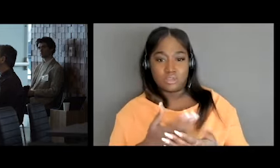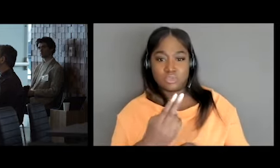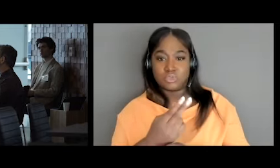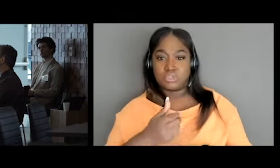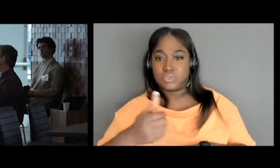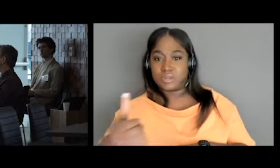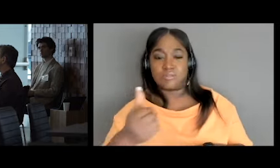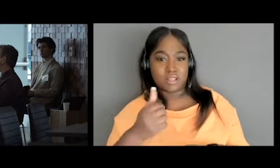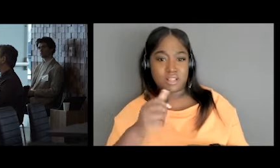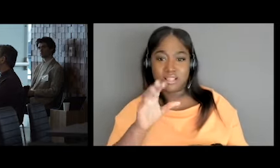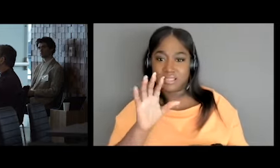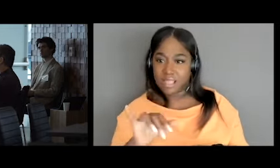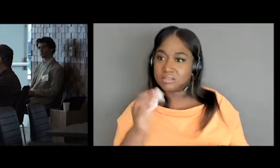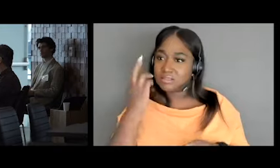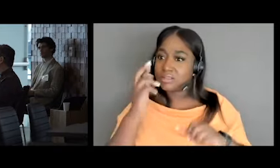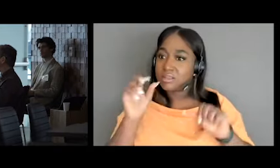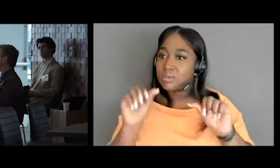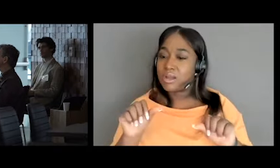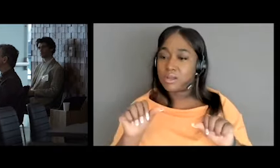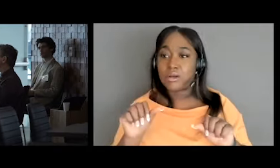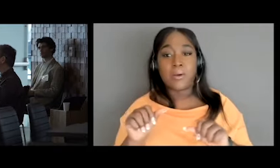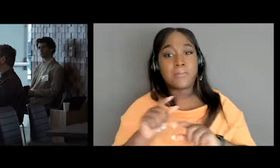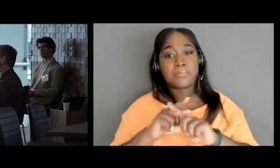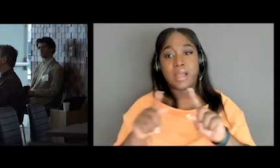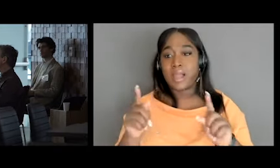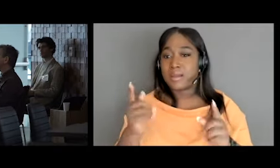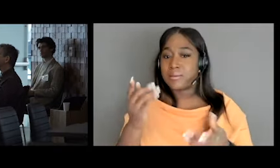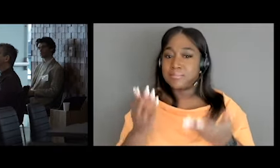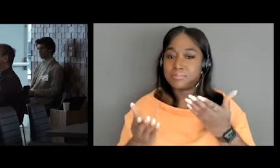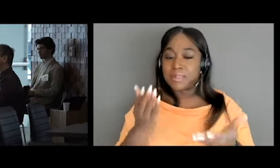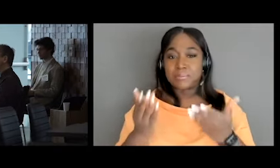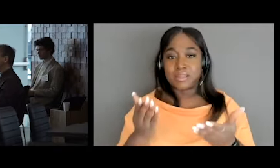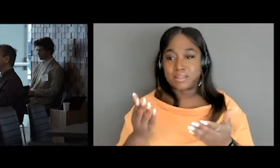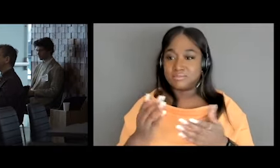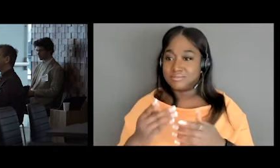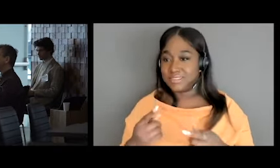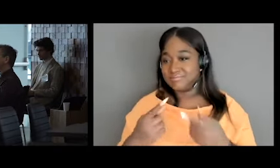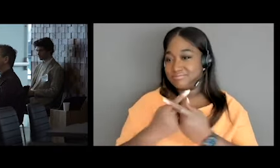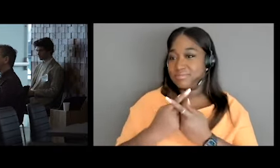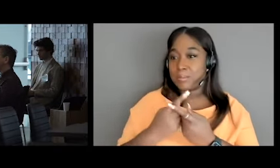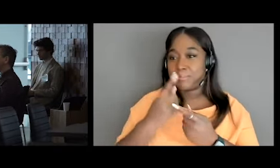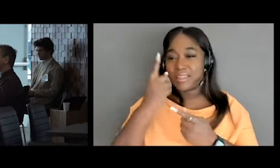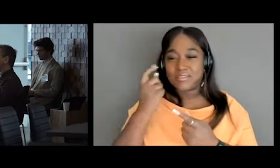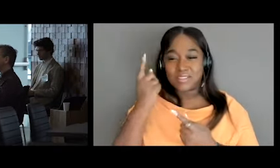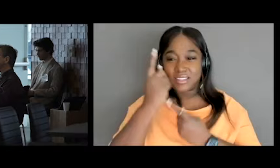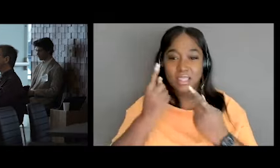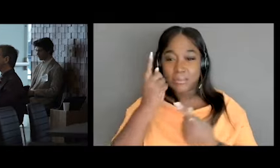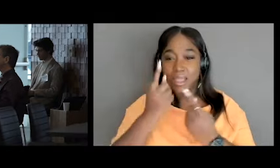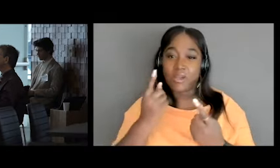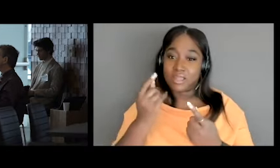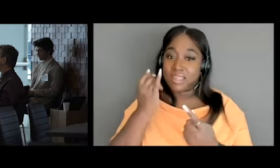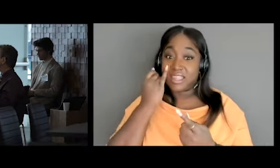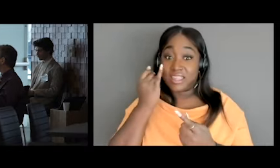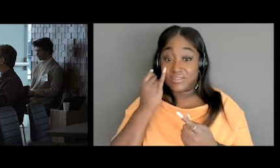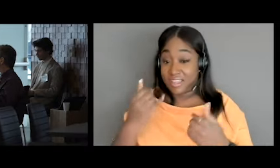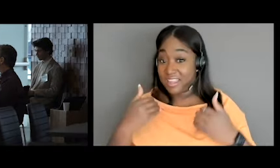necessary thing. So the access side is, does it exist? Can I afford it? So there's an affordability aspect of it, and can